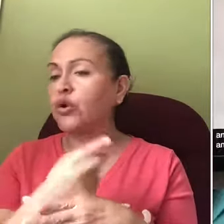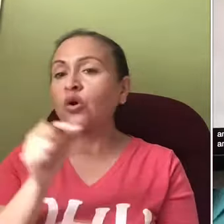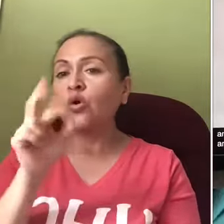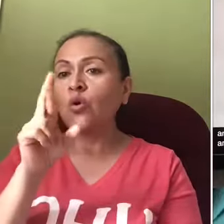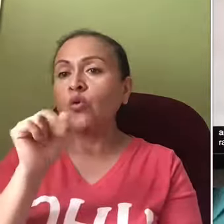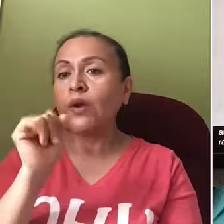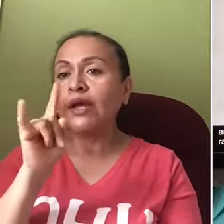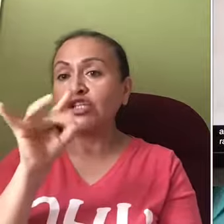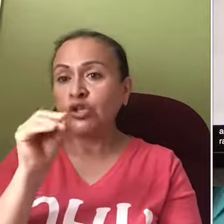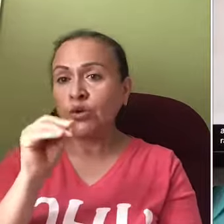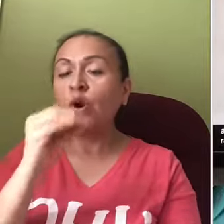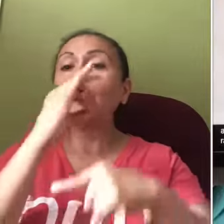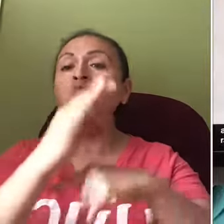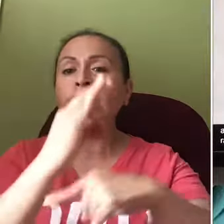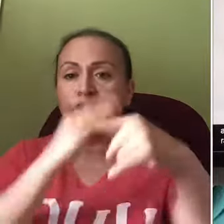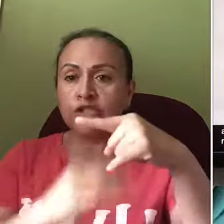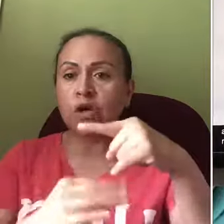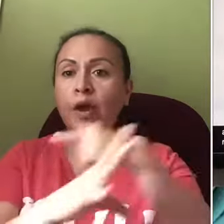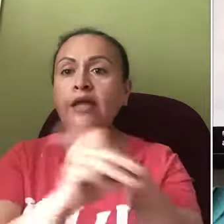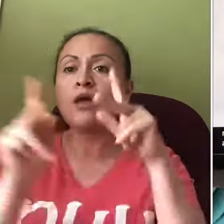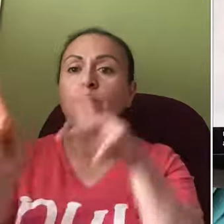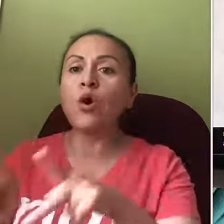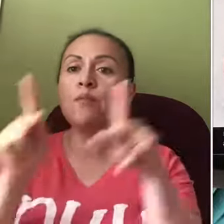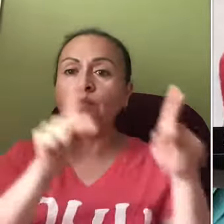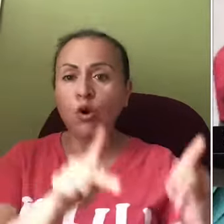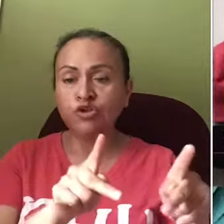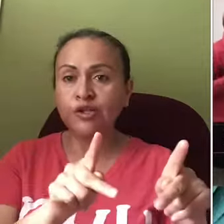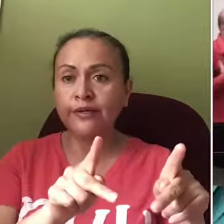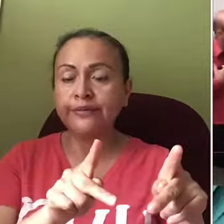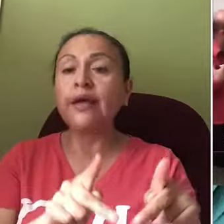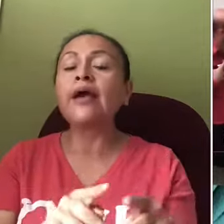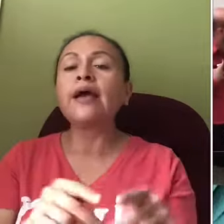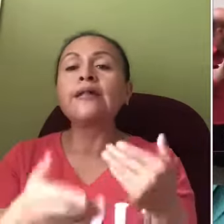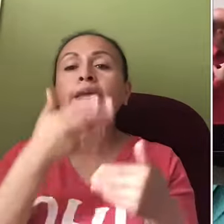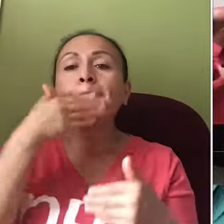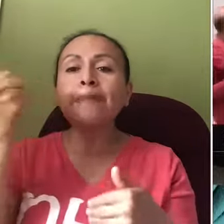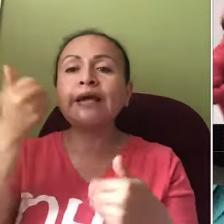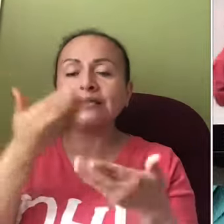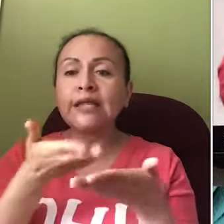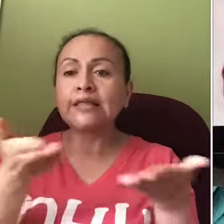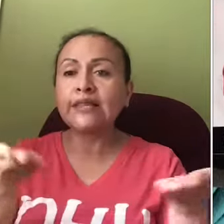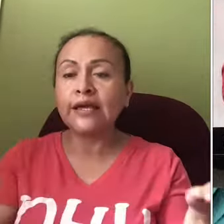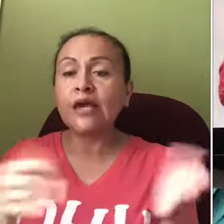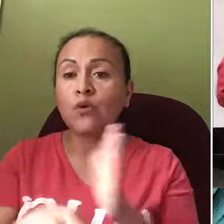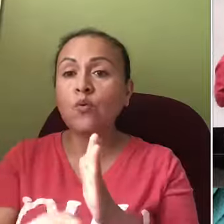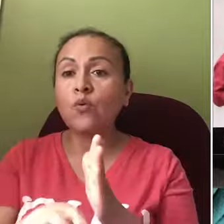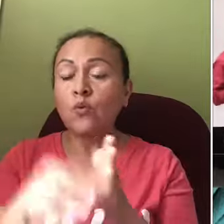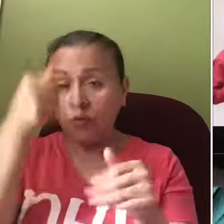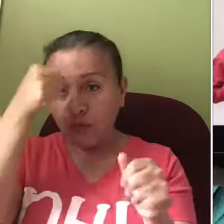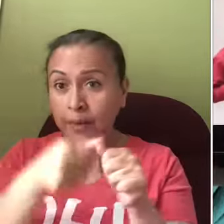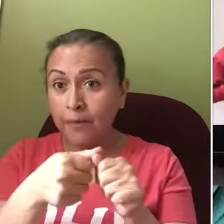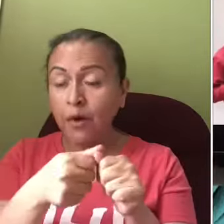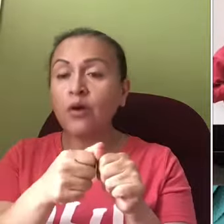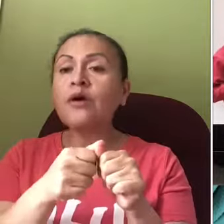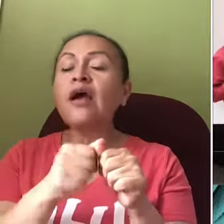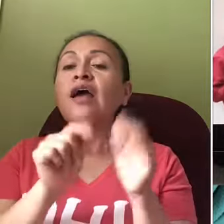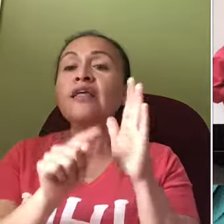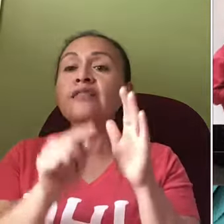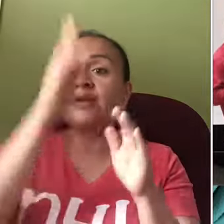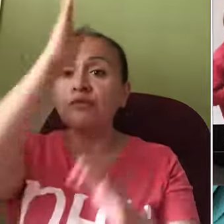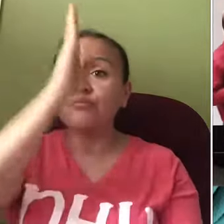ratios to be able to solve the ratios and proportions. The best thing that I remember, though, if you guys remember to find the altitude of a triangle, all you need to do is